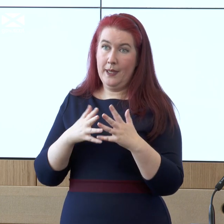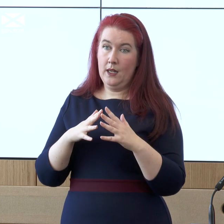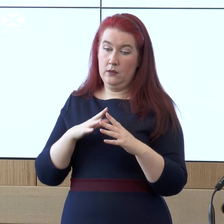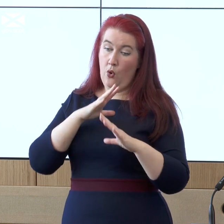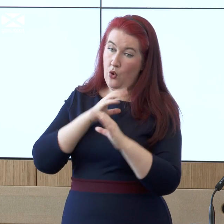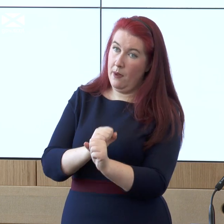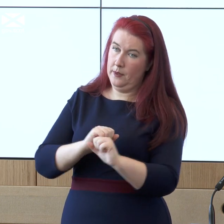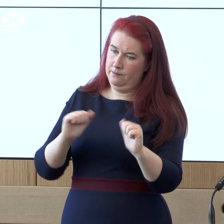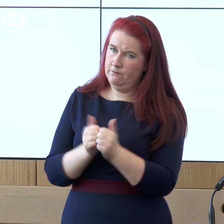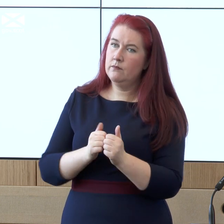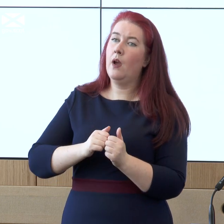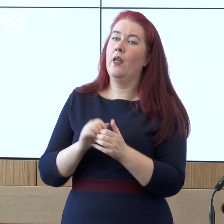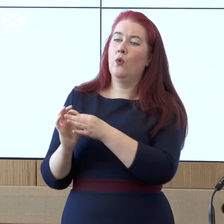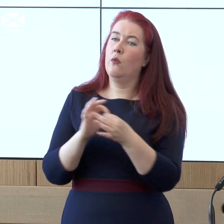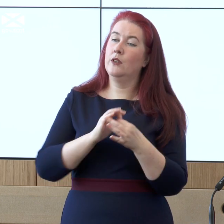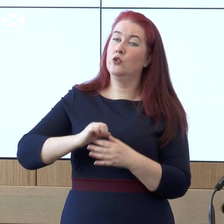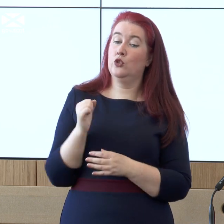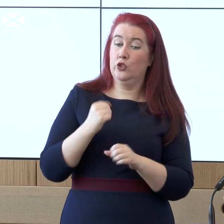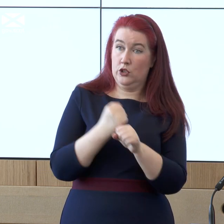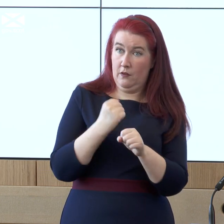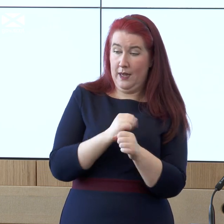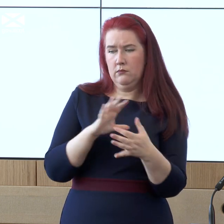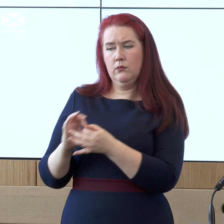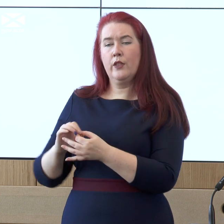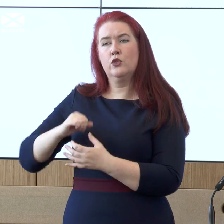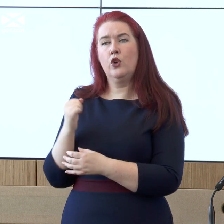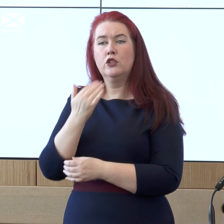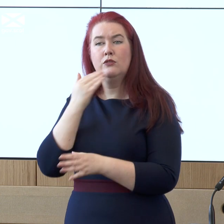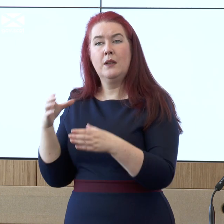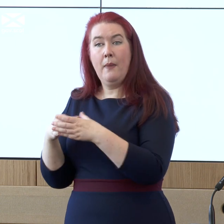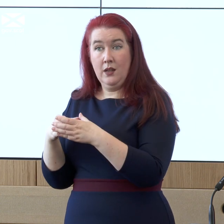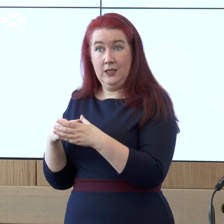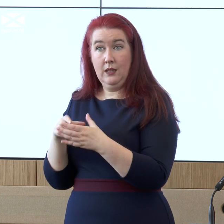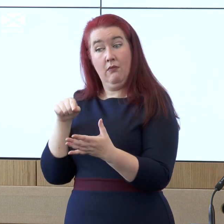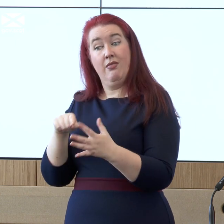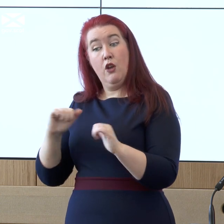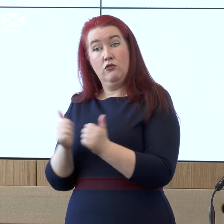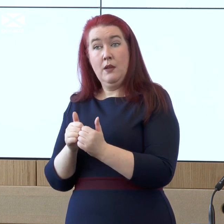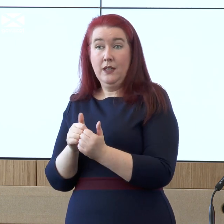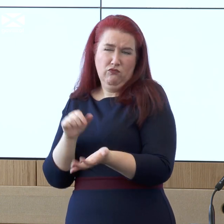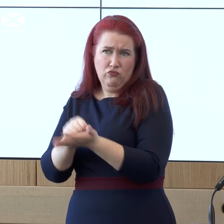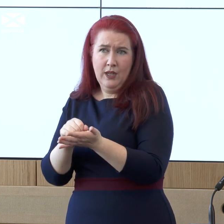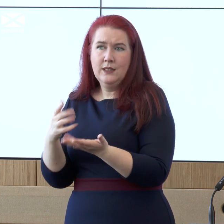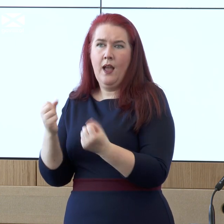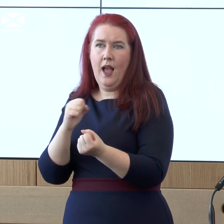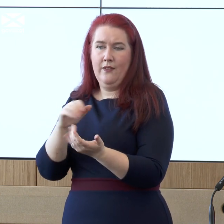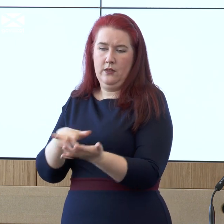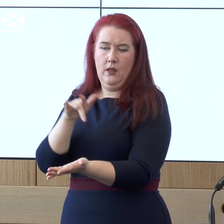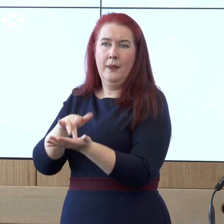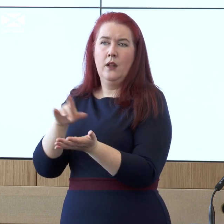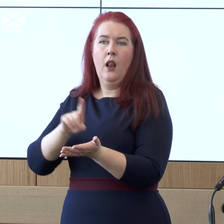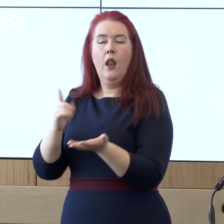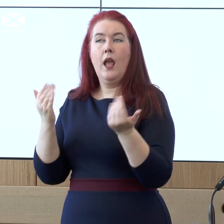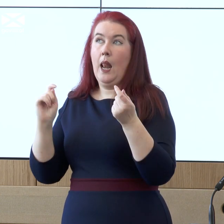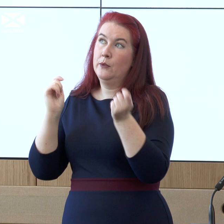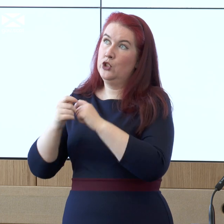agreement between the Scottish Government and the Scottish Green Party, an agreement which explicitly and rightly places climate policy at the